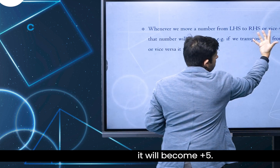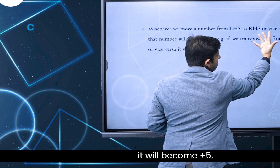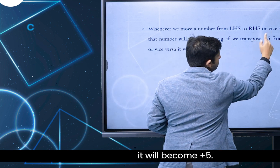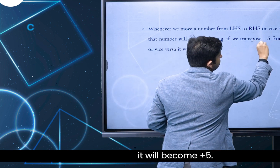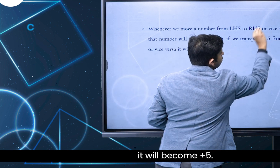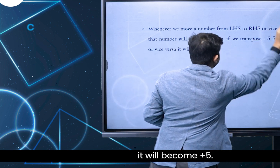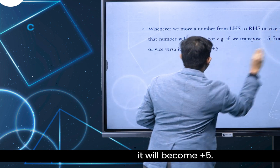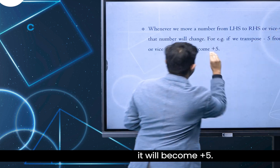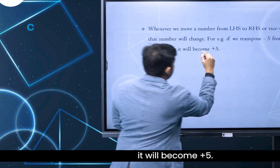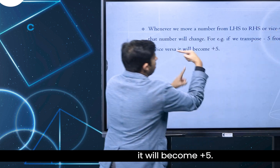+5.